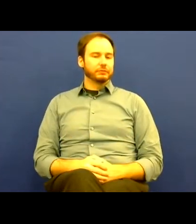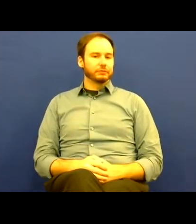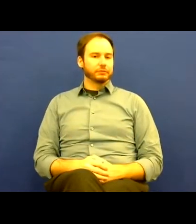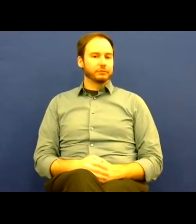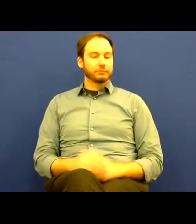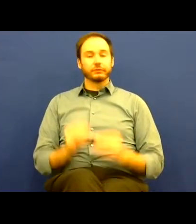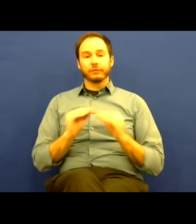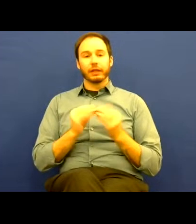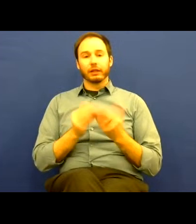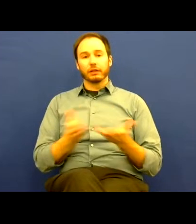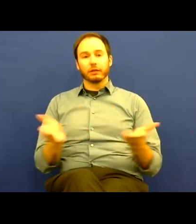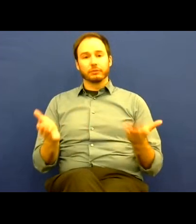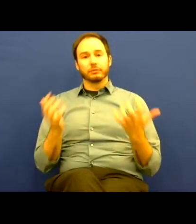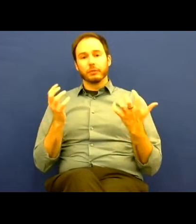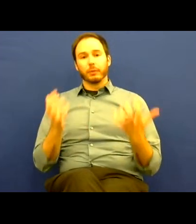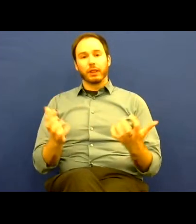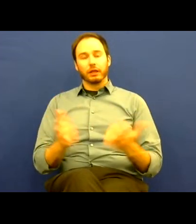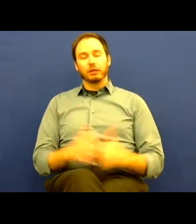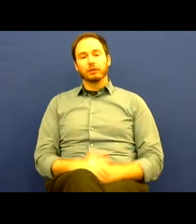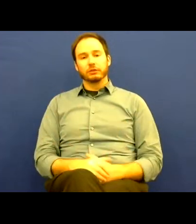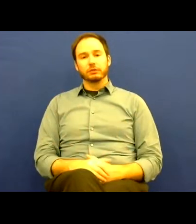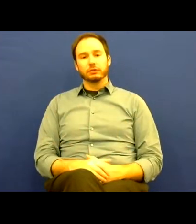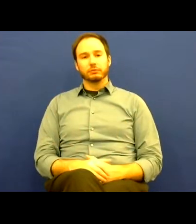Anything else? Anything from the public?